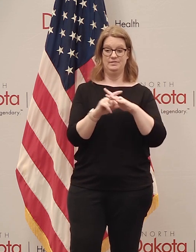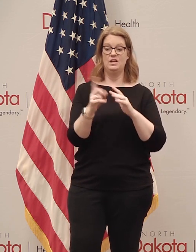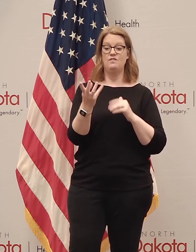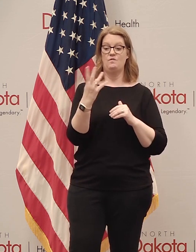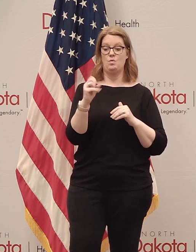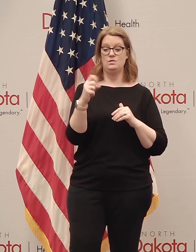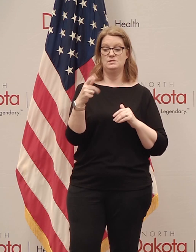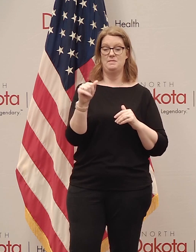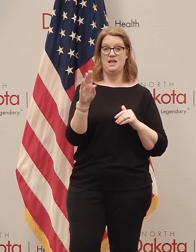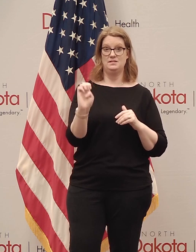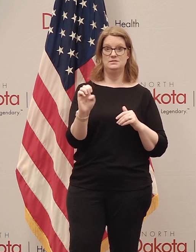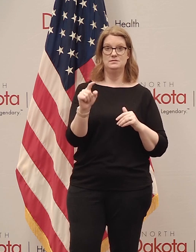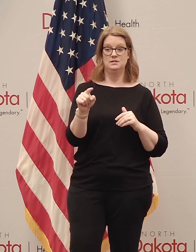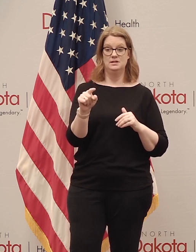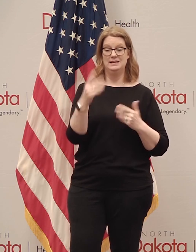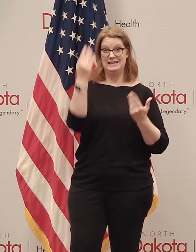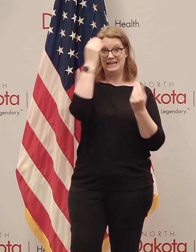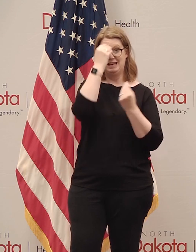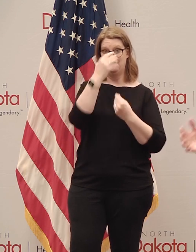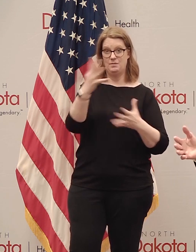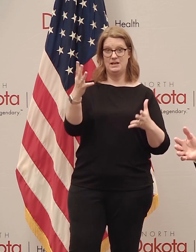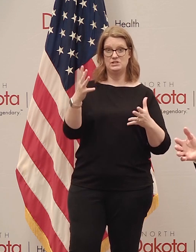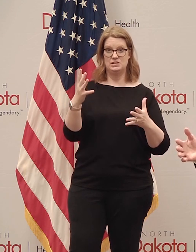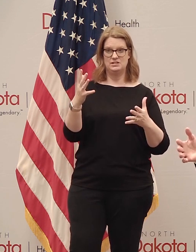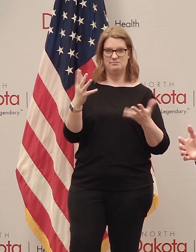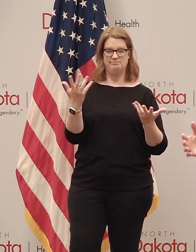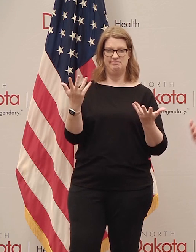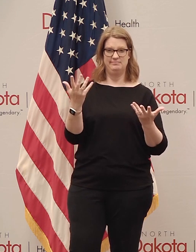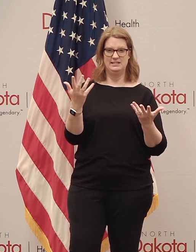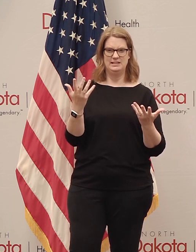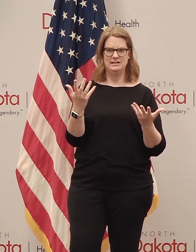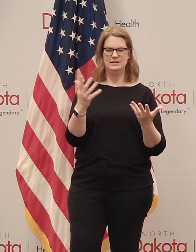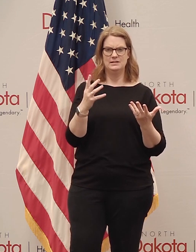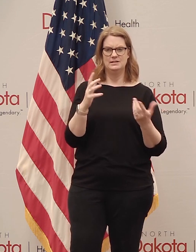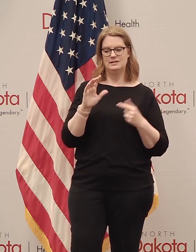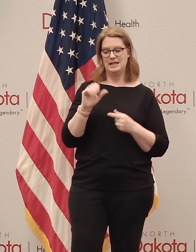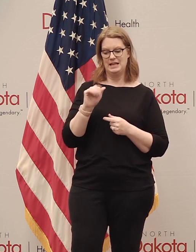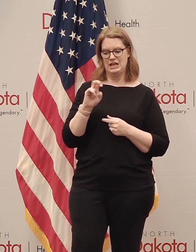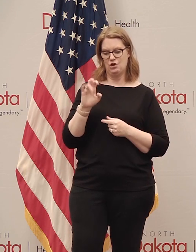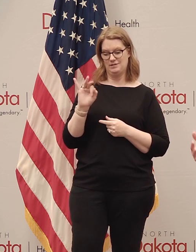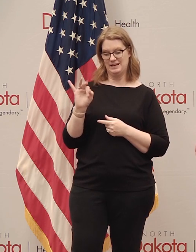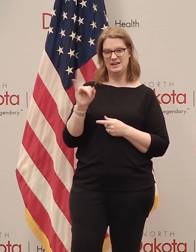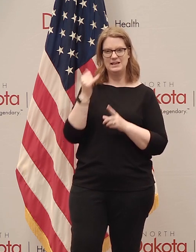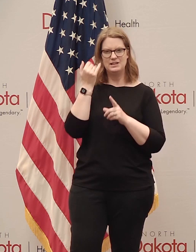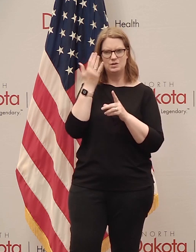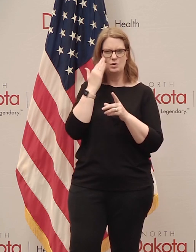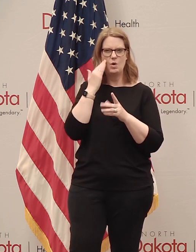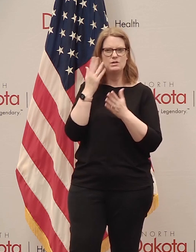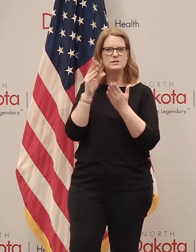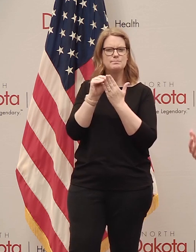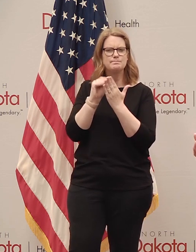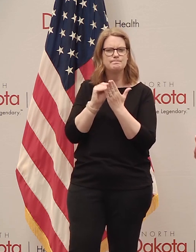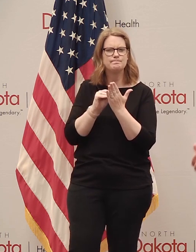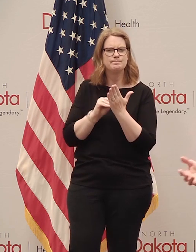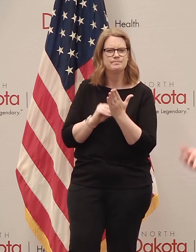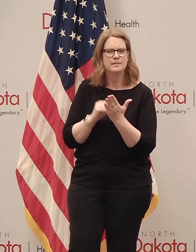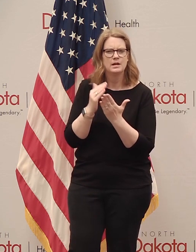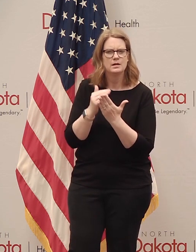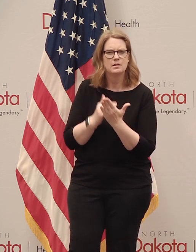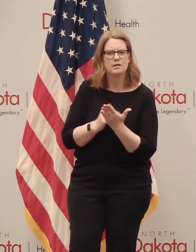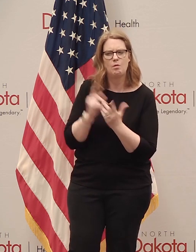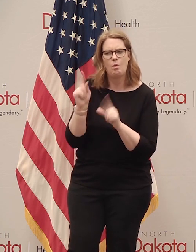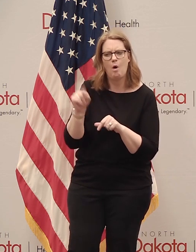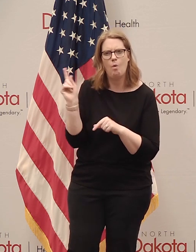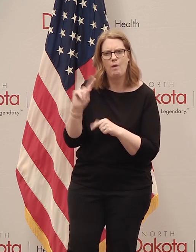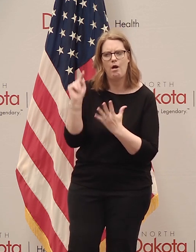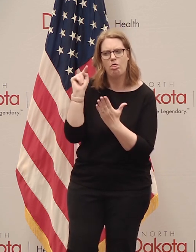but the only thing, there is information only flowing for people. This CARE-19 is a diary that helps you track where you go. One of the aids is if it can